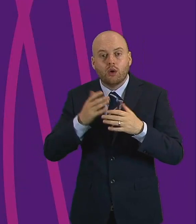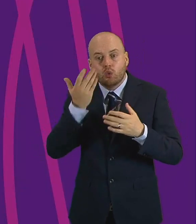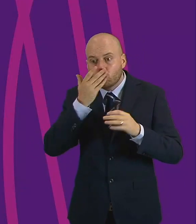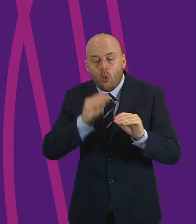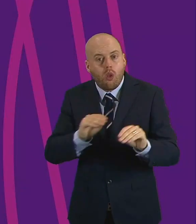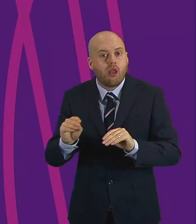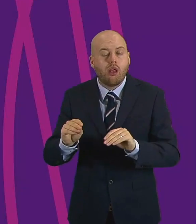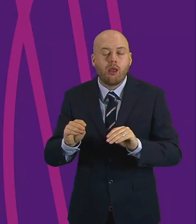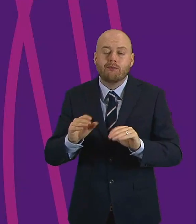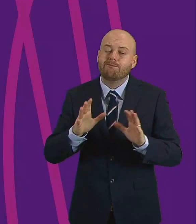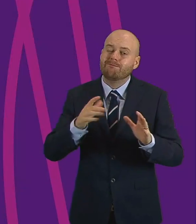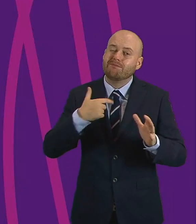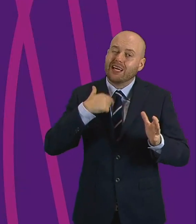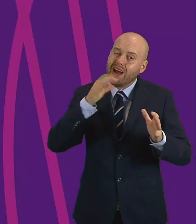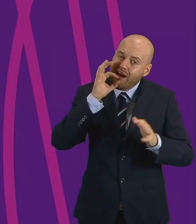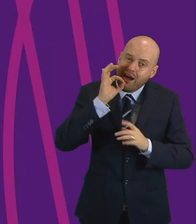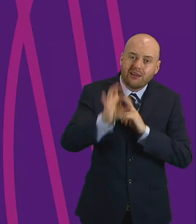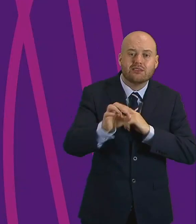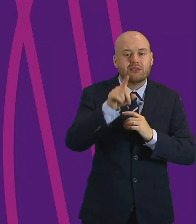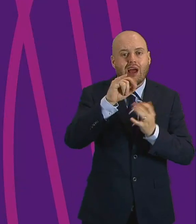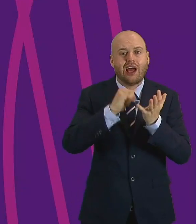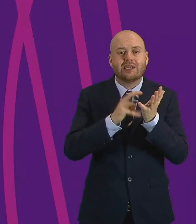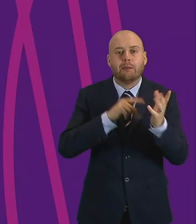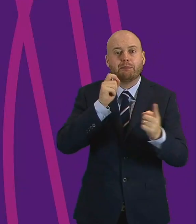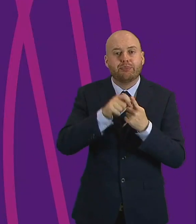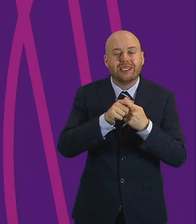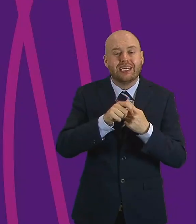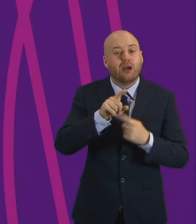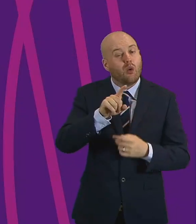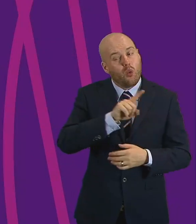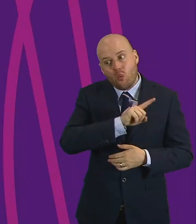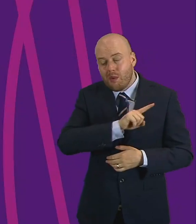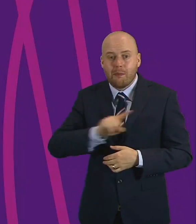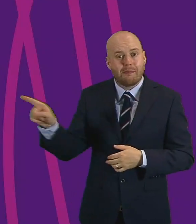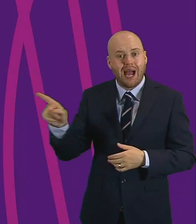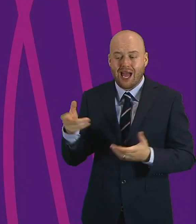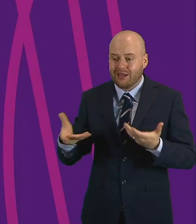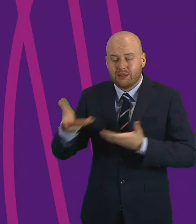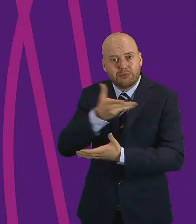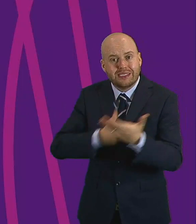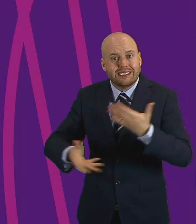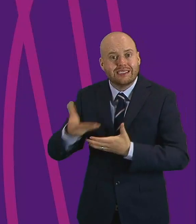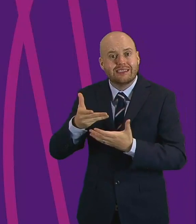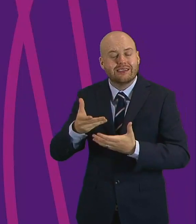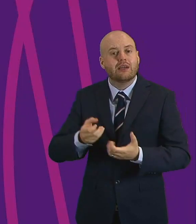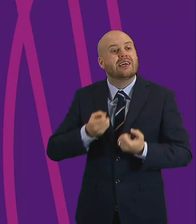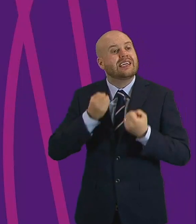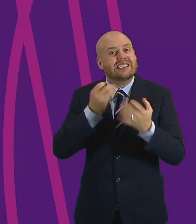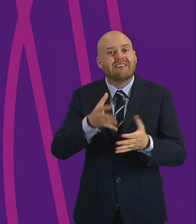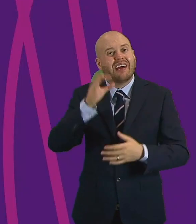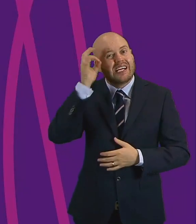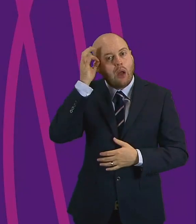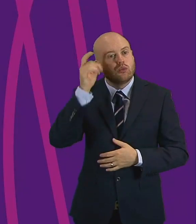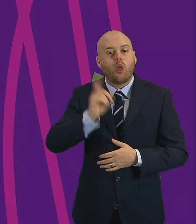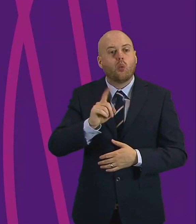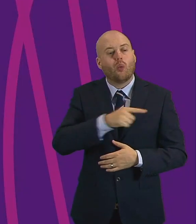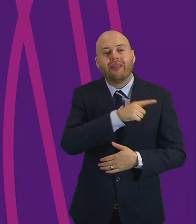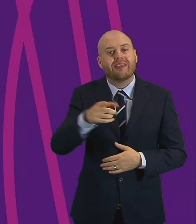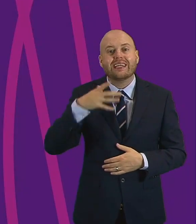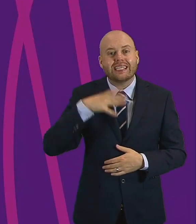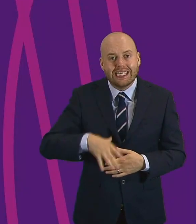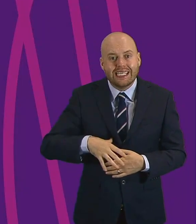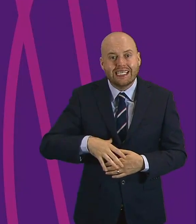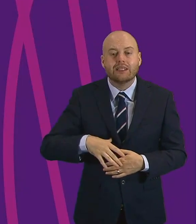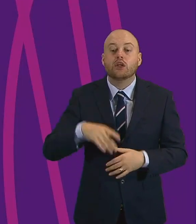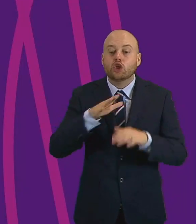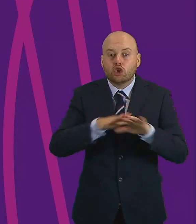go back to the drawing board, give councils the resources they need, because parents and children deserve better. I move the amendment in